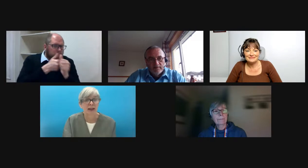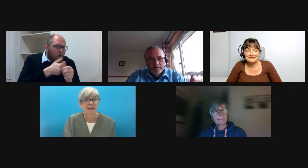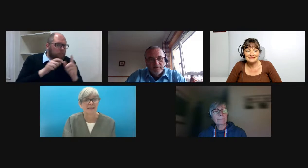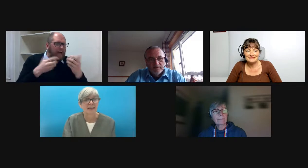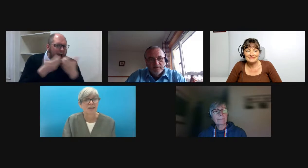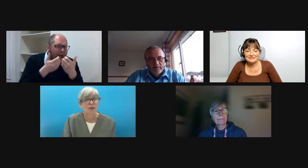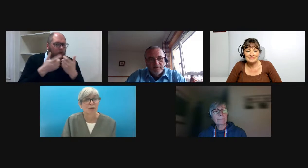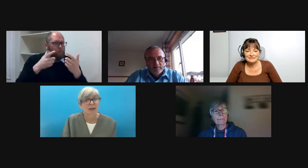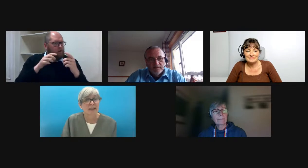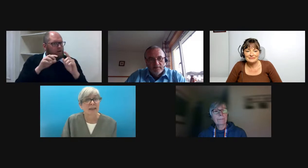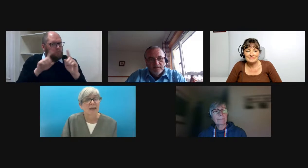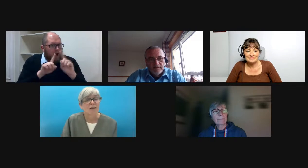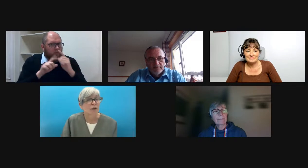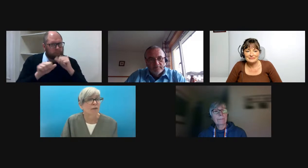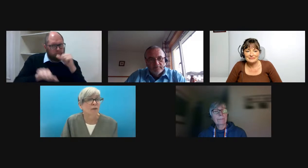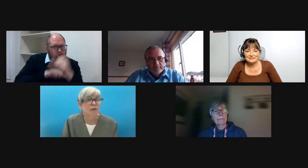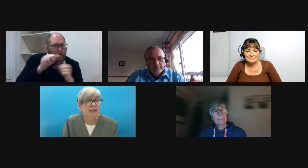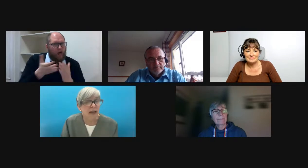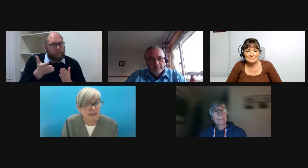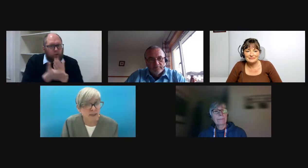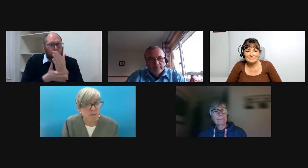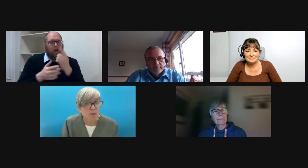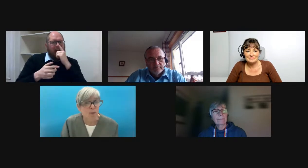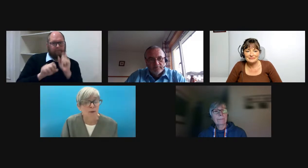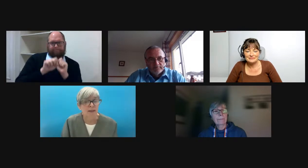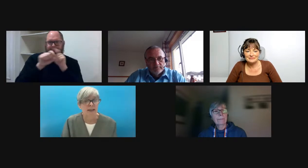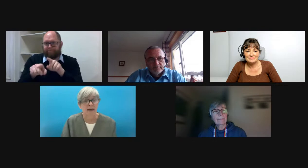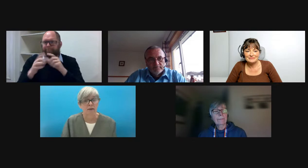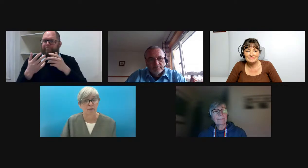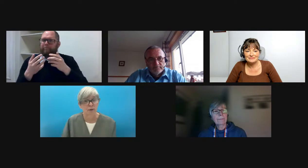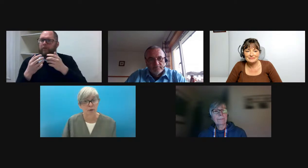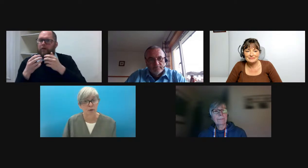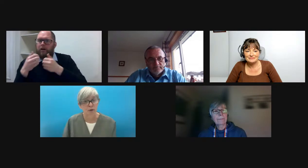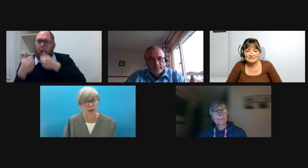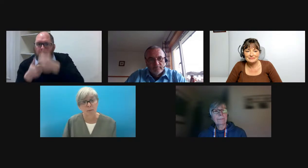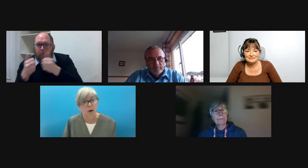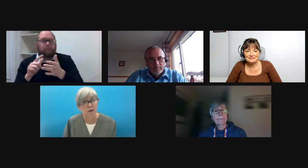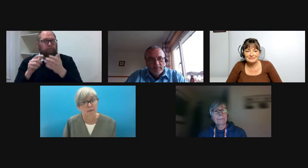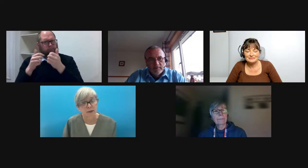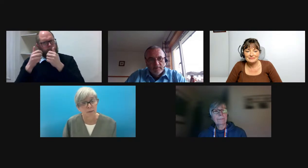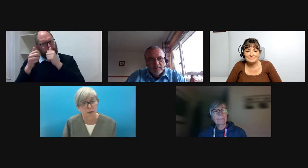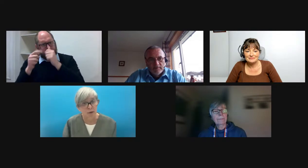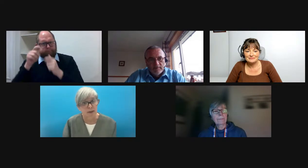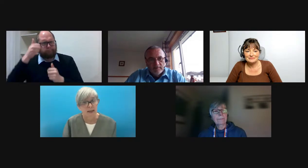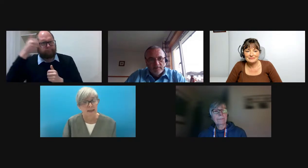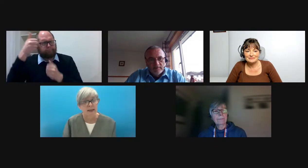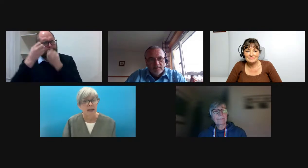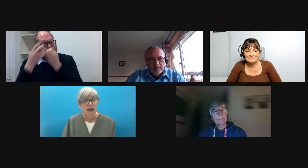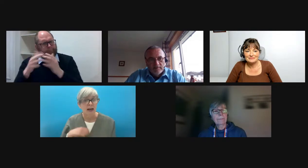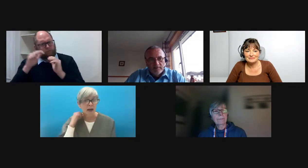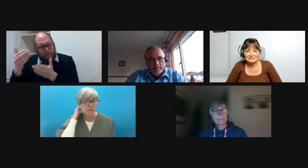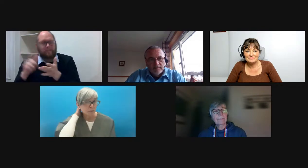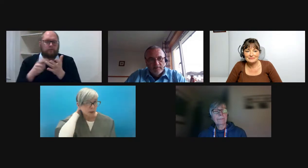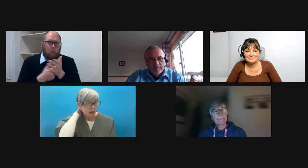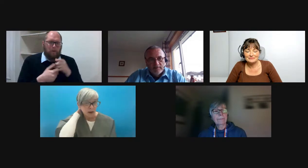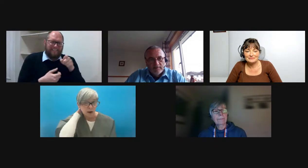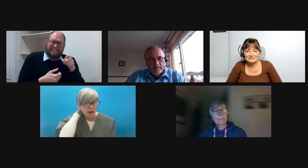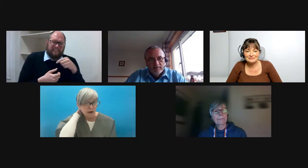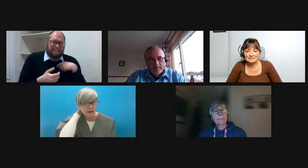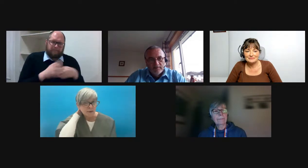banner for that shortly. So if you need any support in getting through to any part of this process,